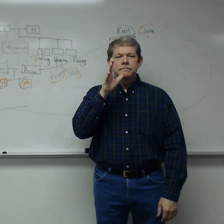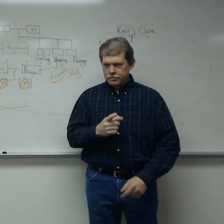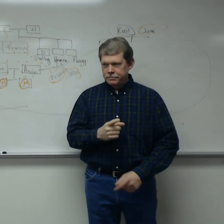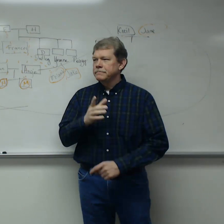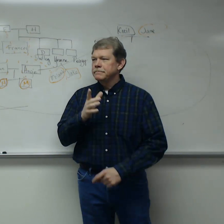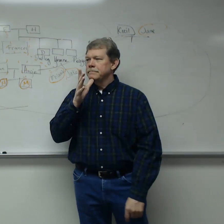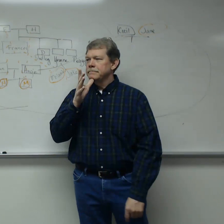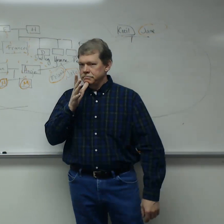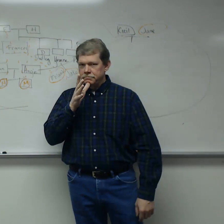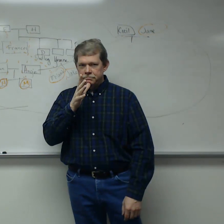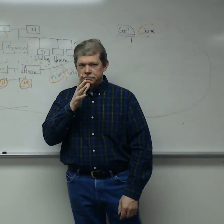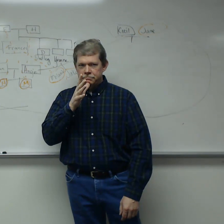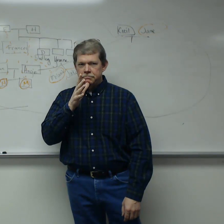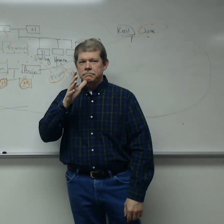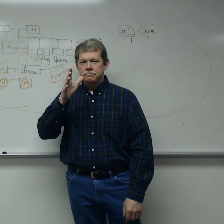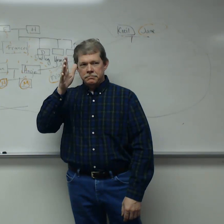Mother. That's right. Mother.